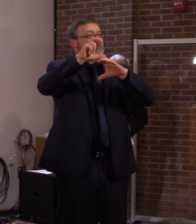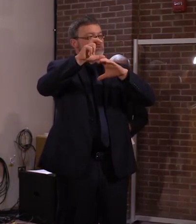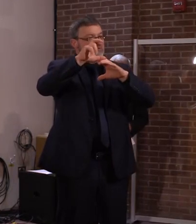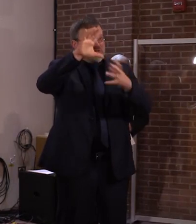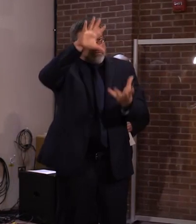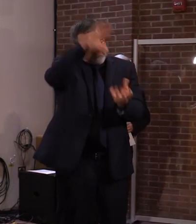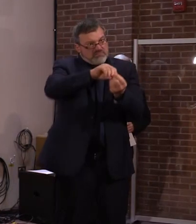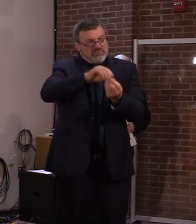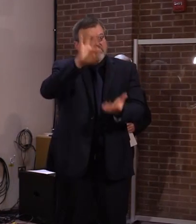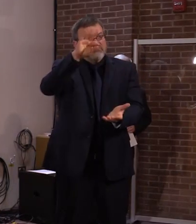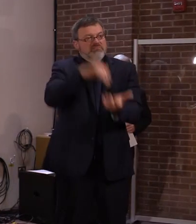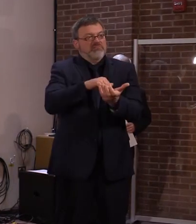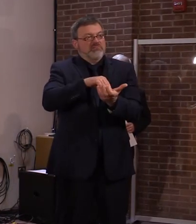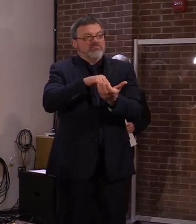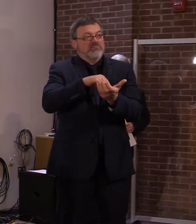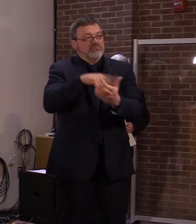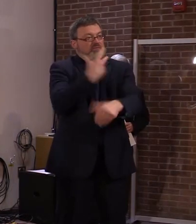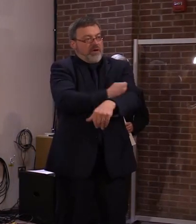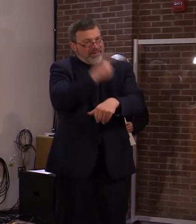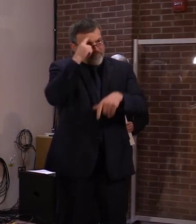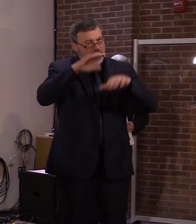Governors have been working with